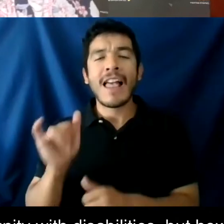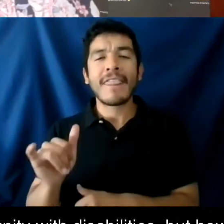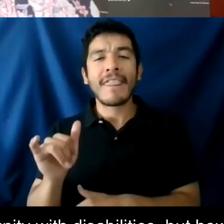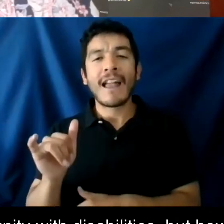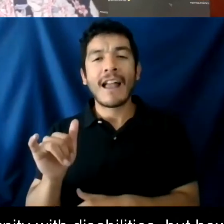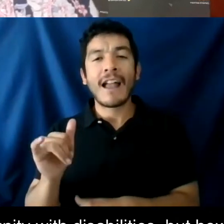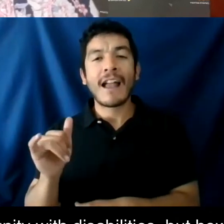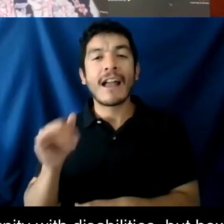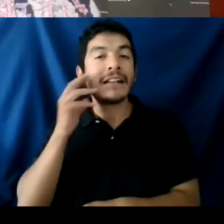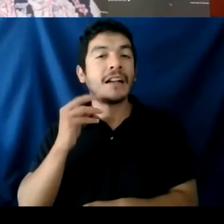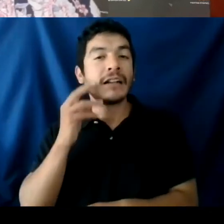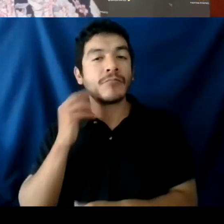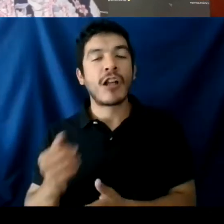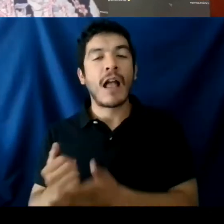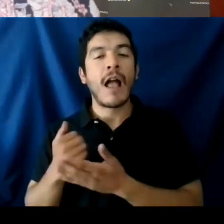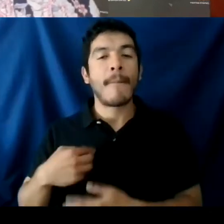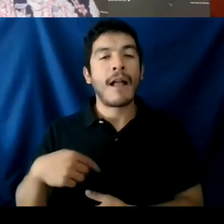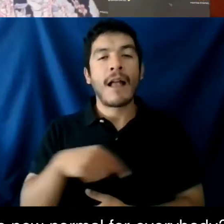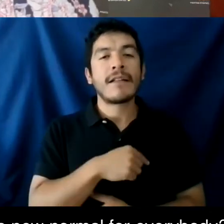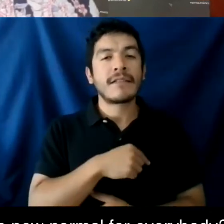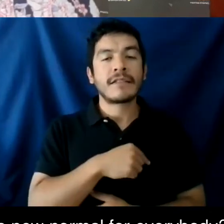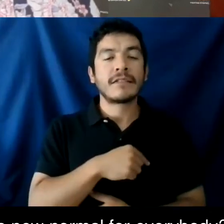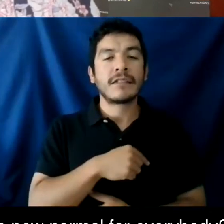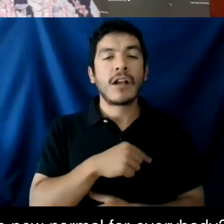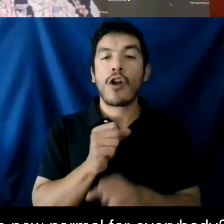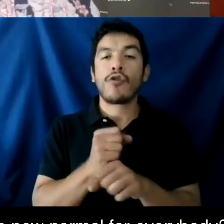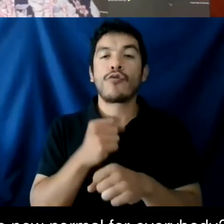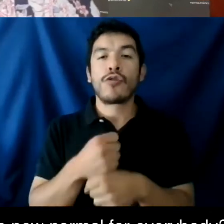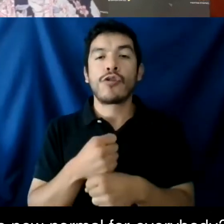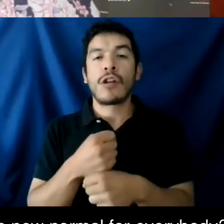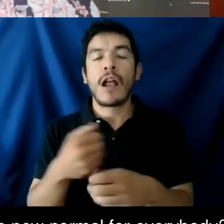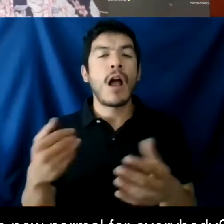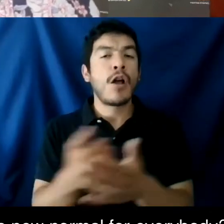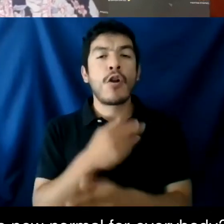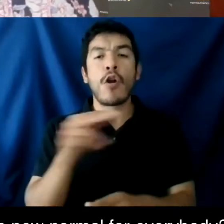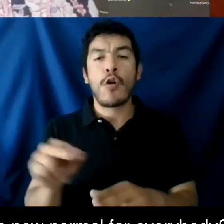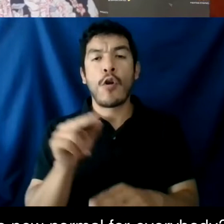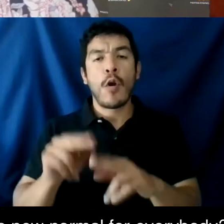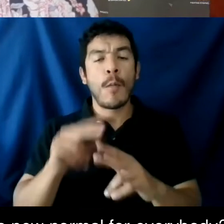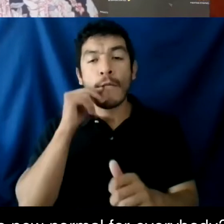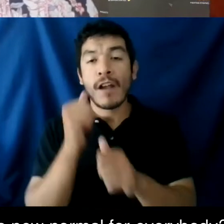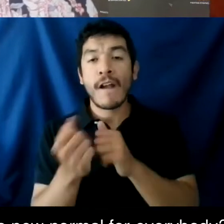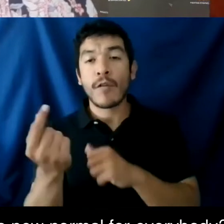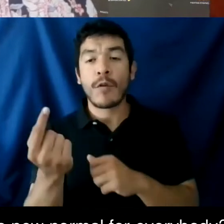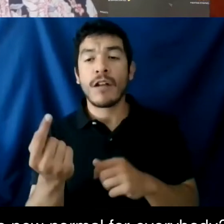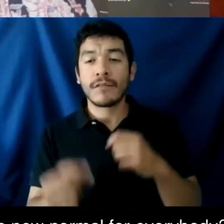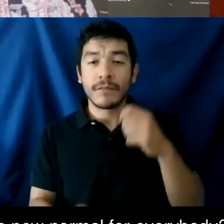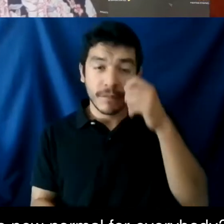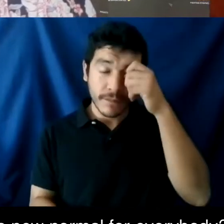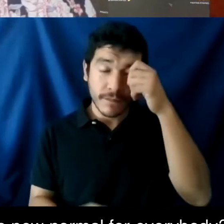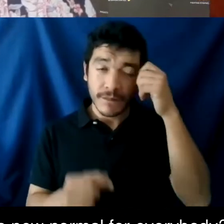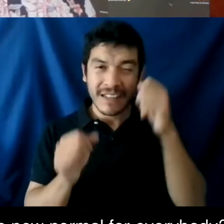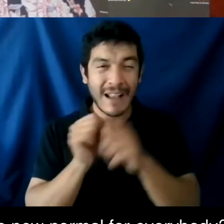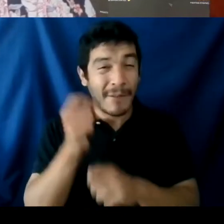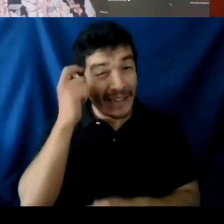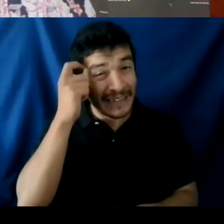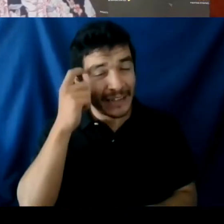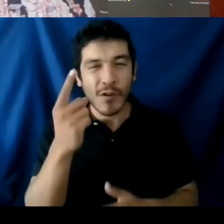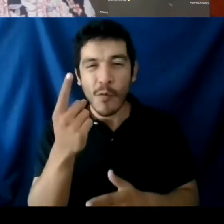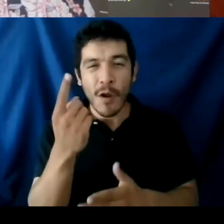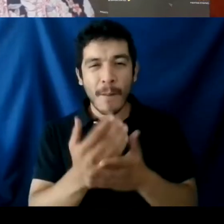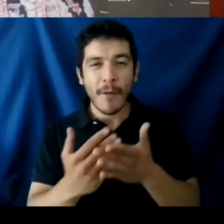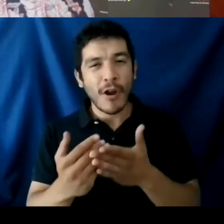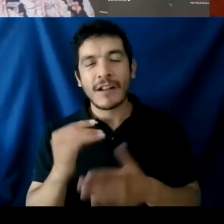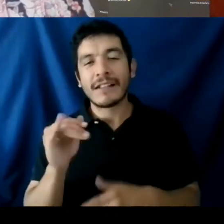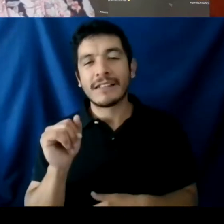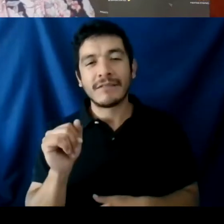how do those experiences help us create a new normal for everybody? Does that make sense? So there's part of it is